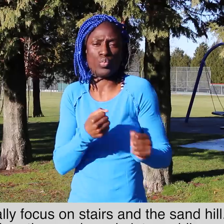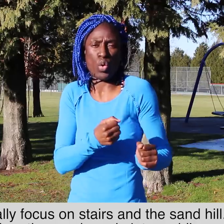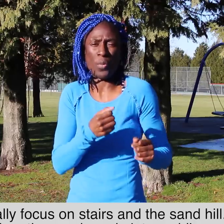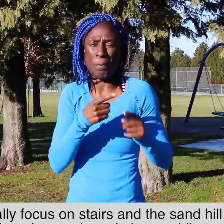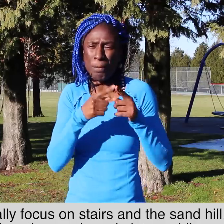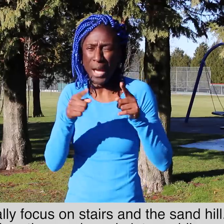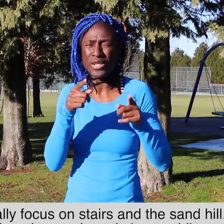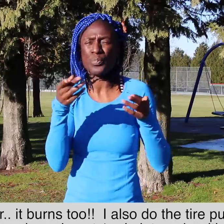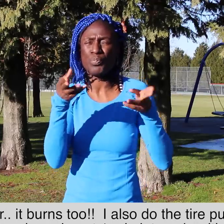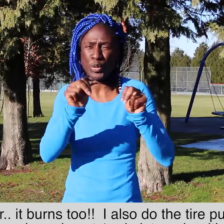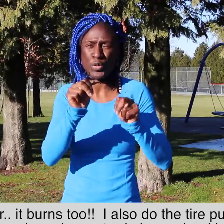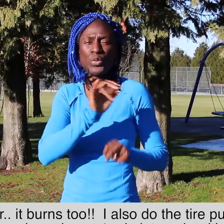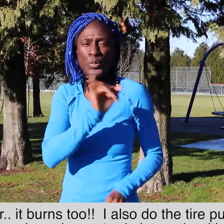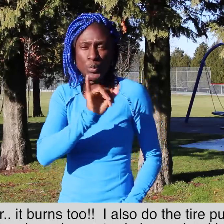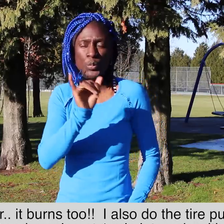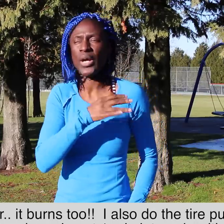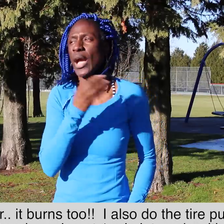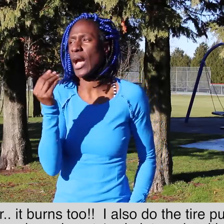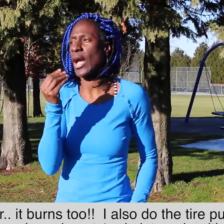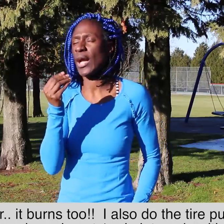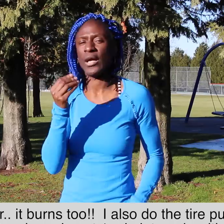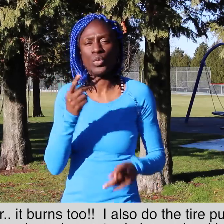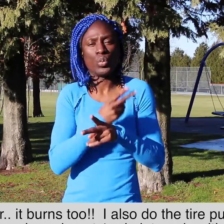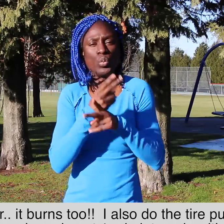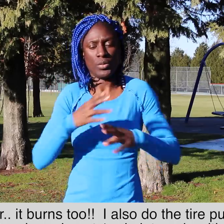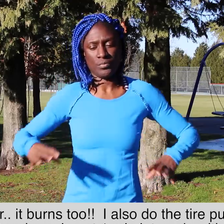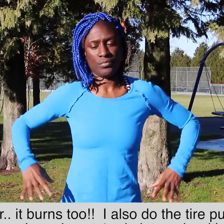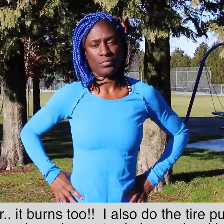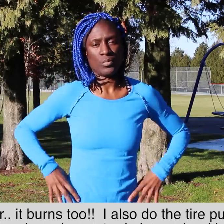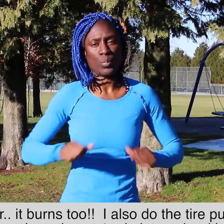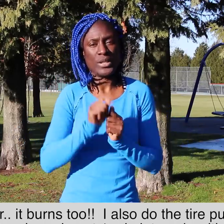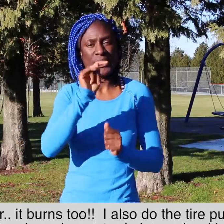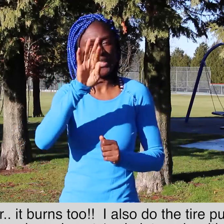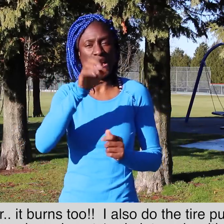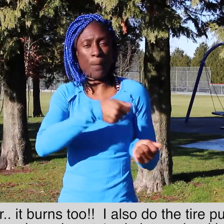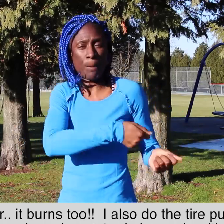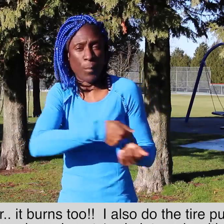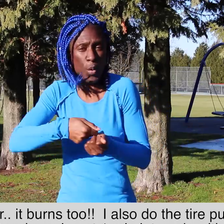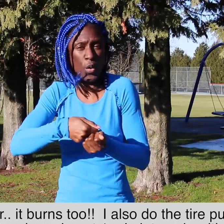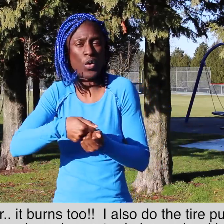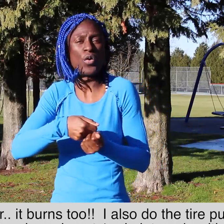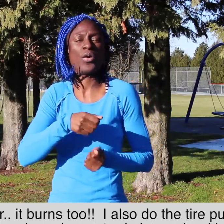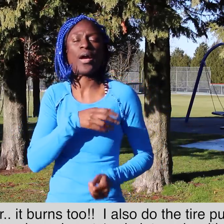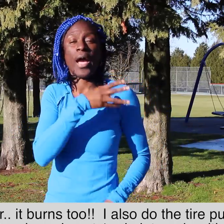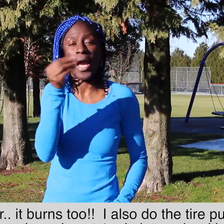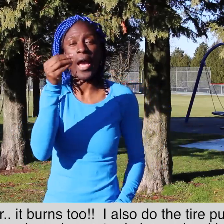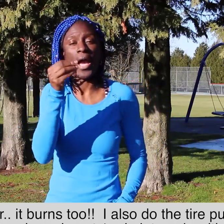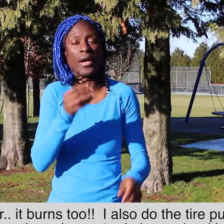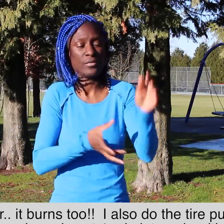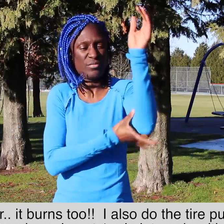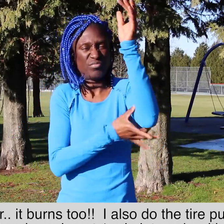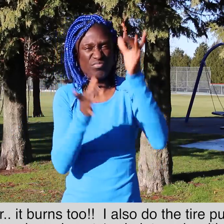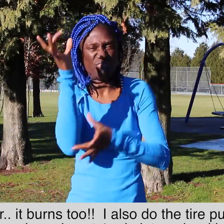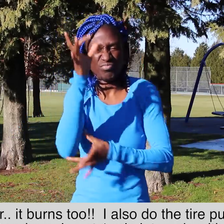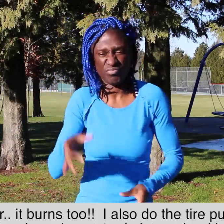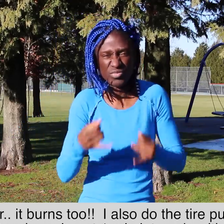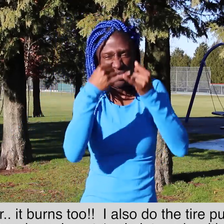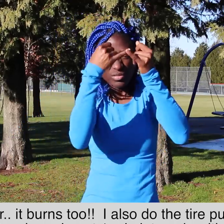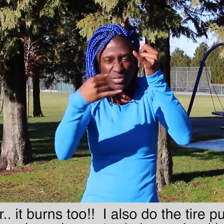It's for strength and power, but it burns too. I also do the tire pull with a waistband, and